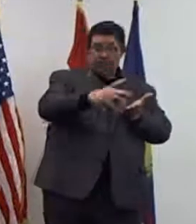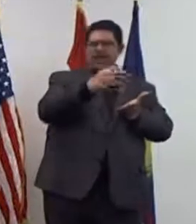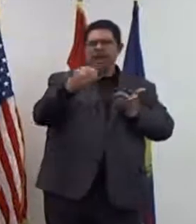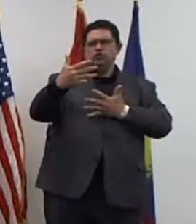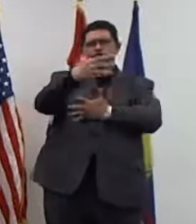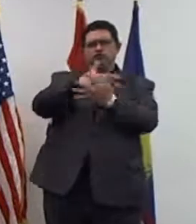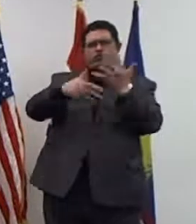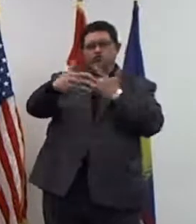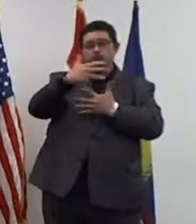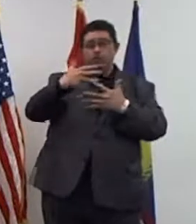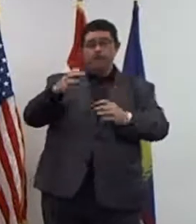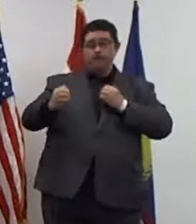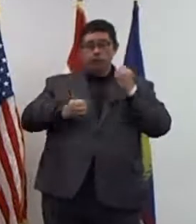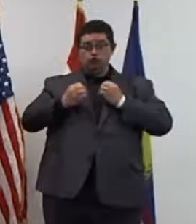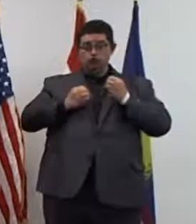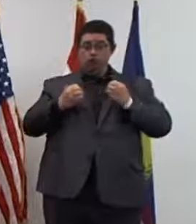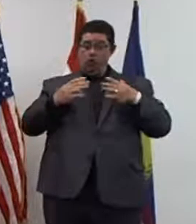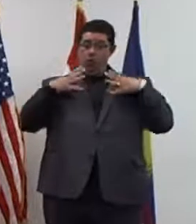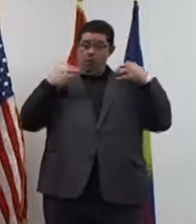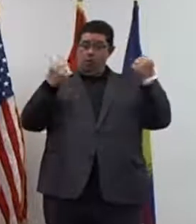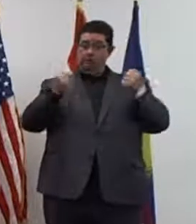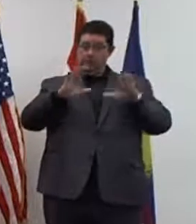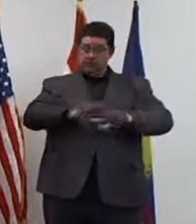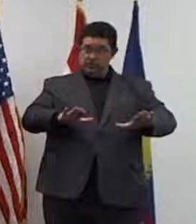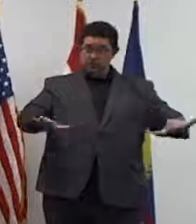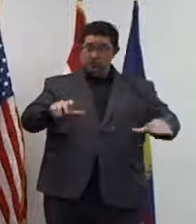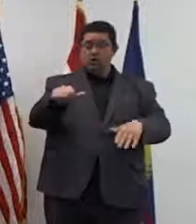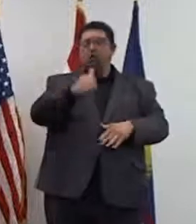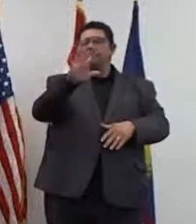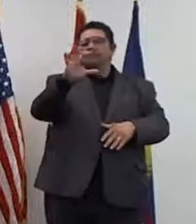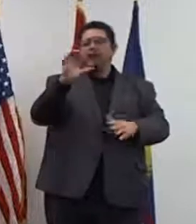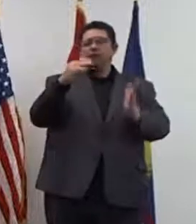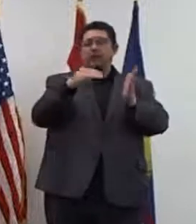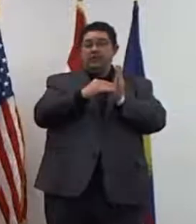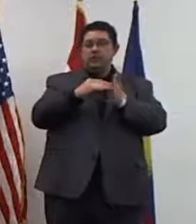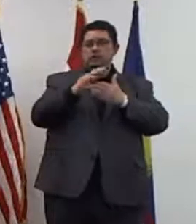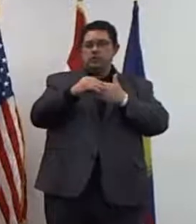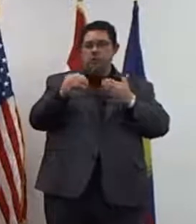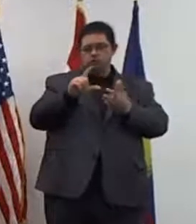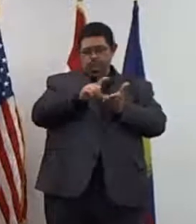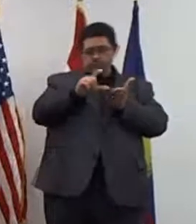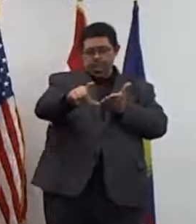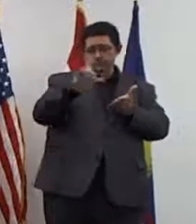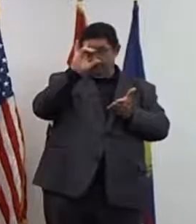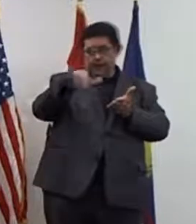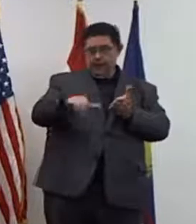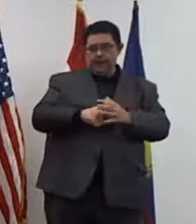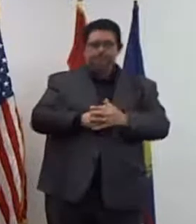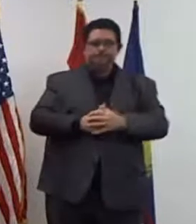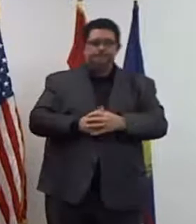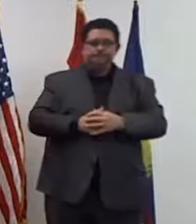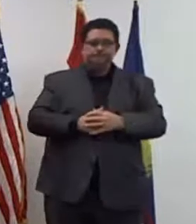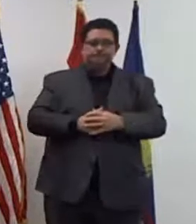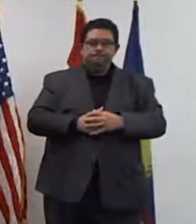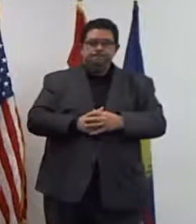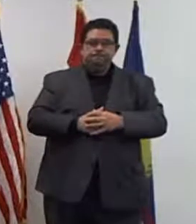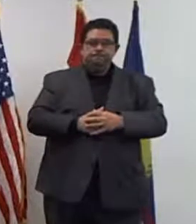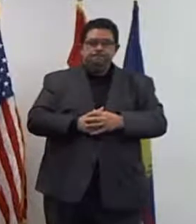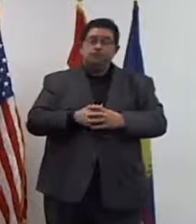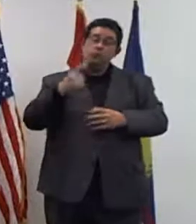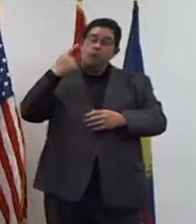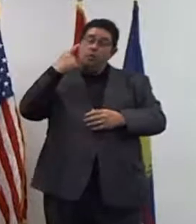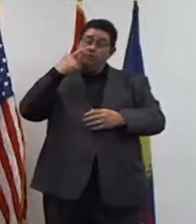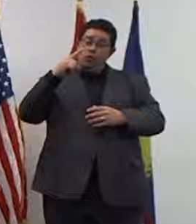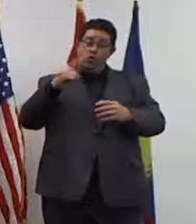and emotional wellness of children, another $500,000 that will be allocated. Now, in addition to the humanitarian